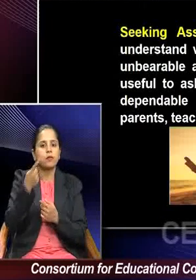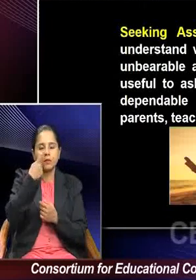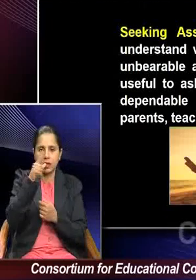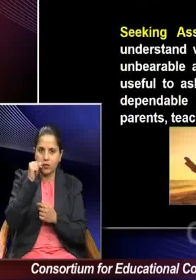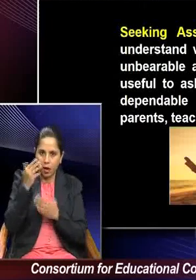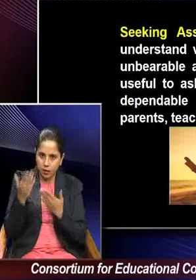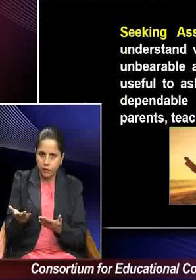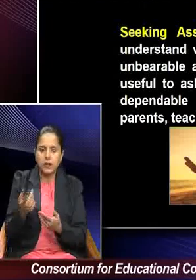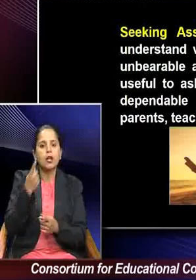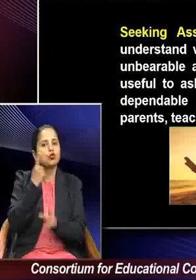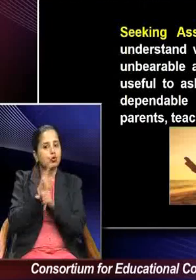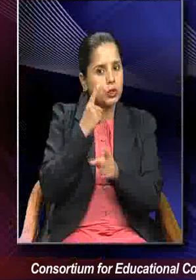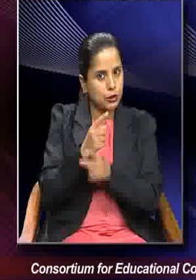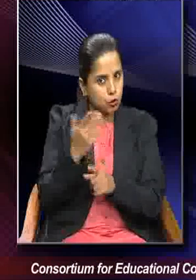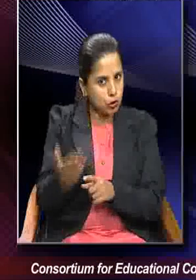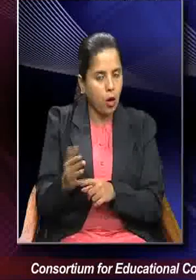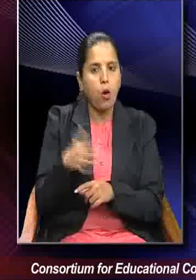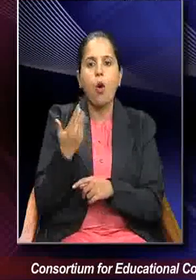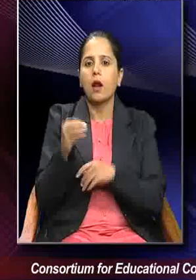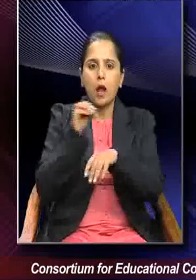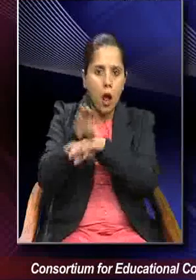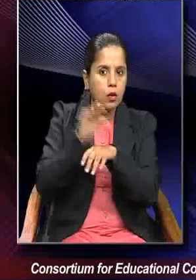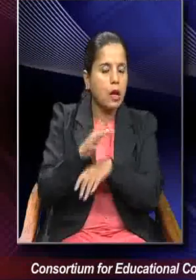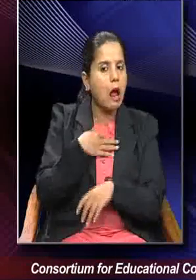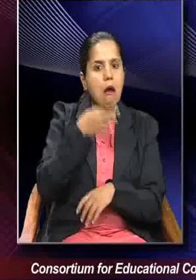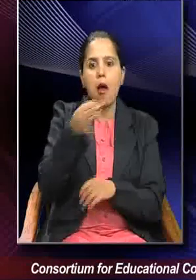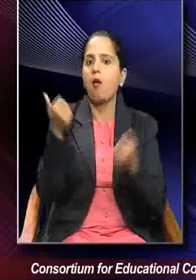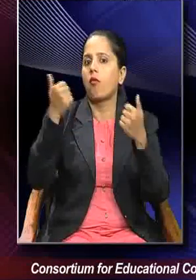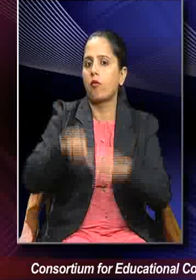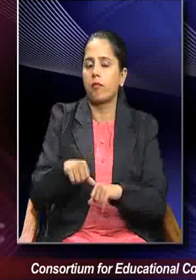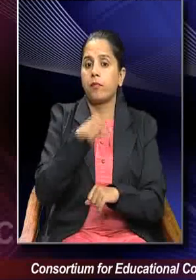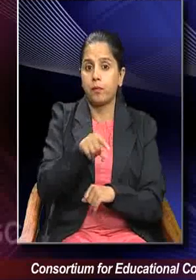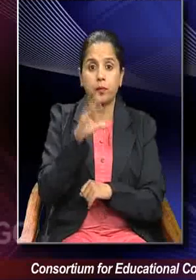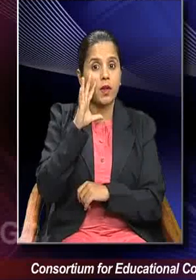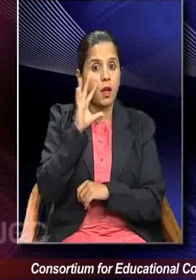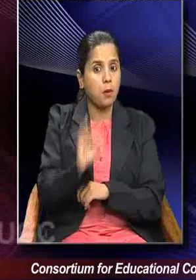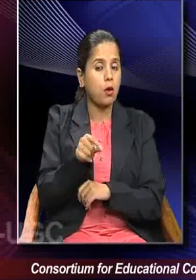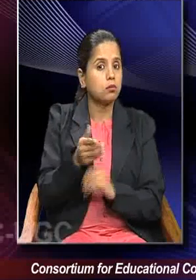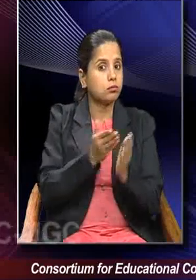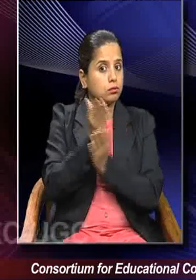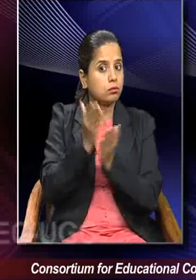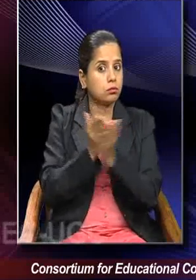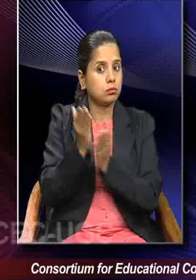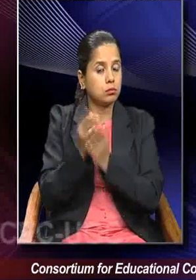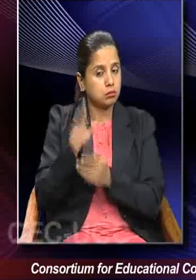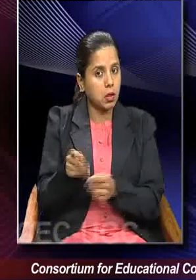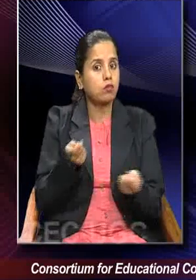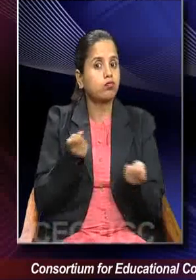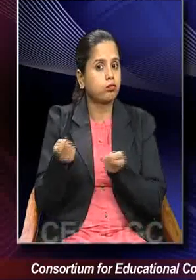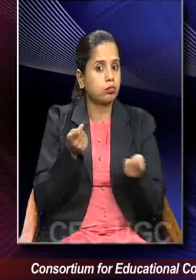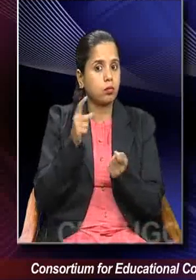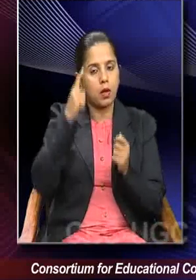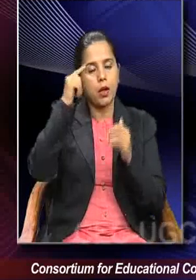parents, teachers and counselors. So these were the important techniques to be handled